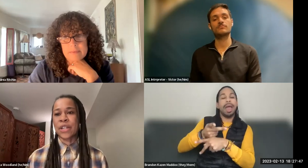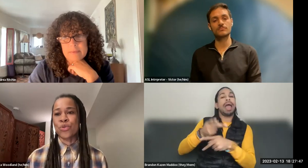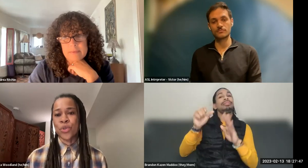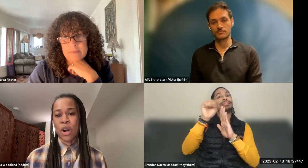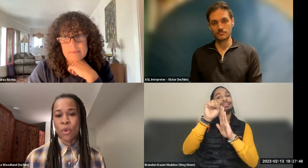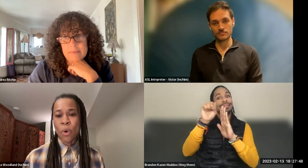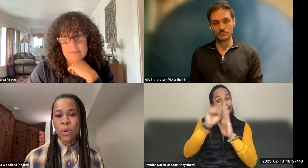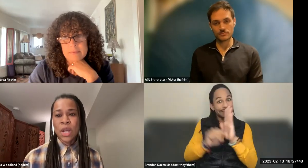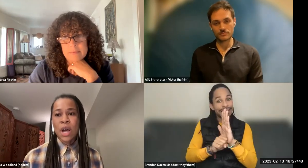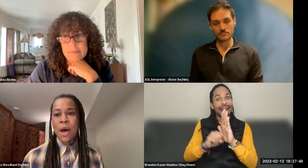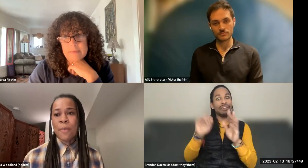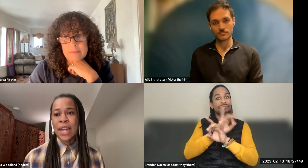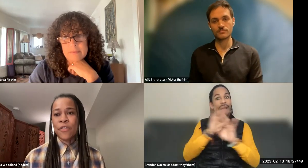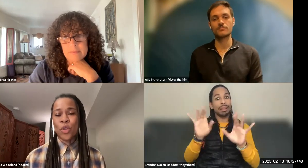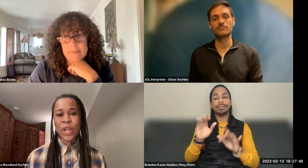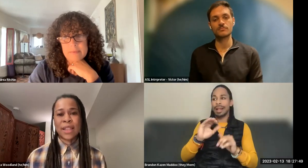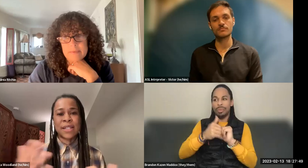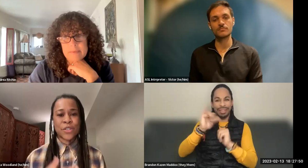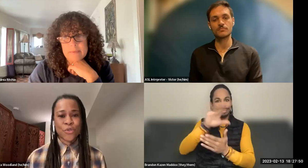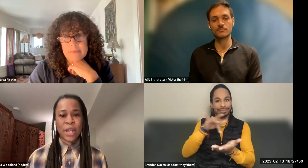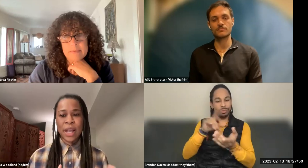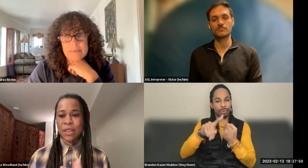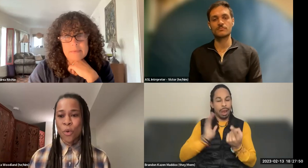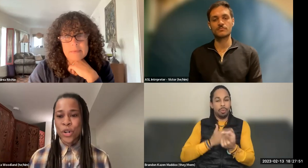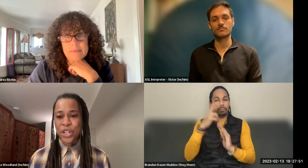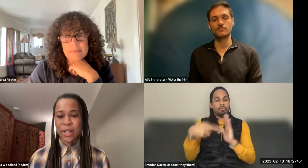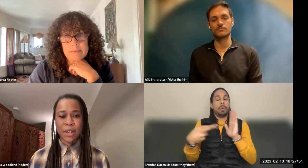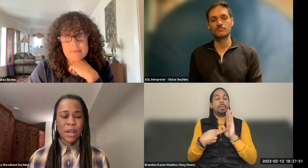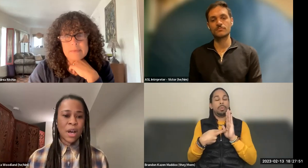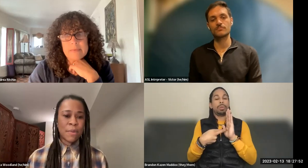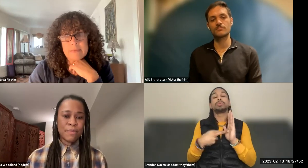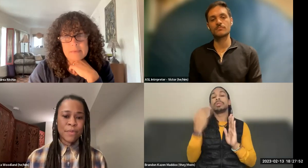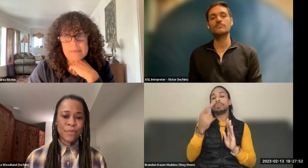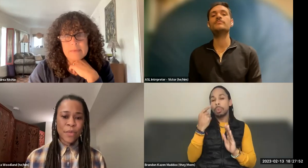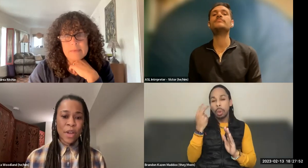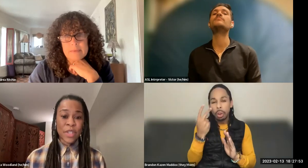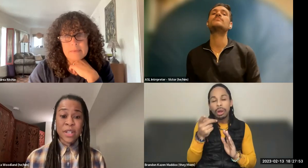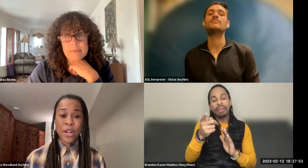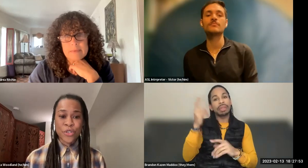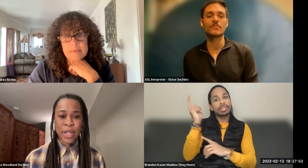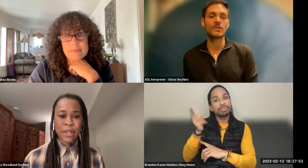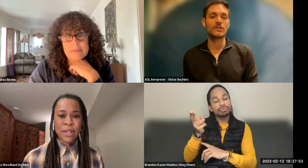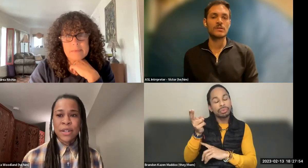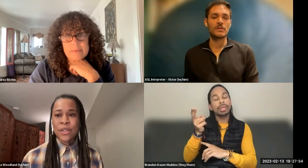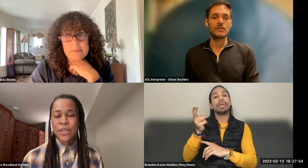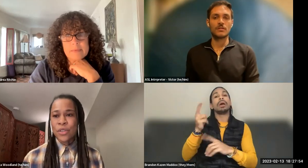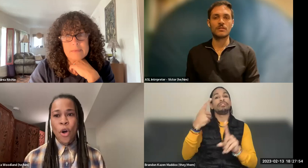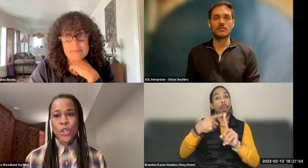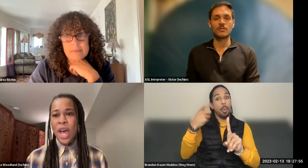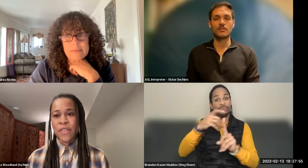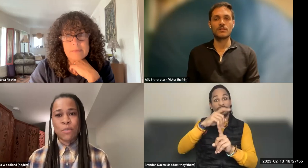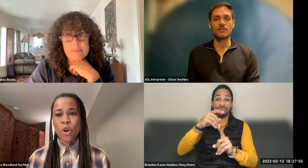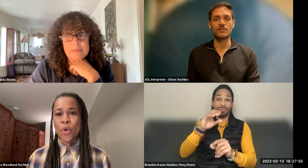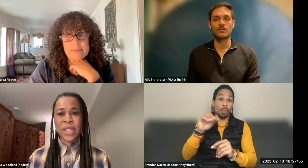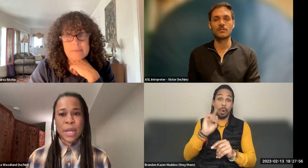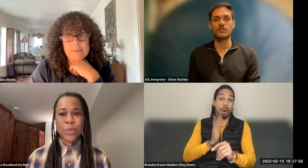are really central to our role. And if you look at this history at the origin of this country, all